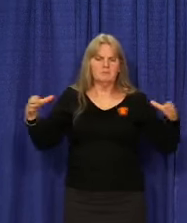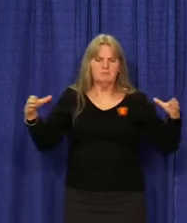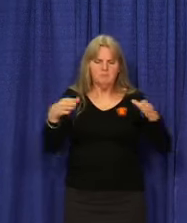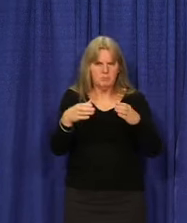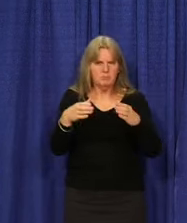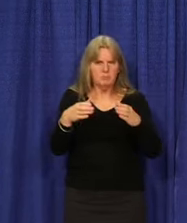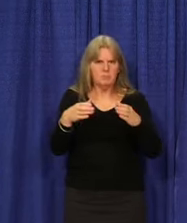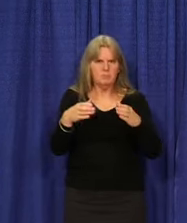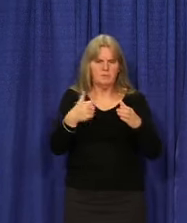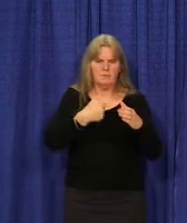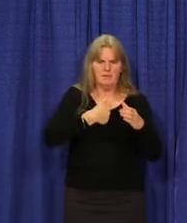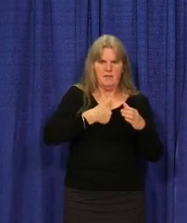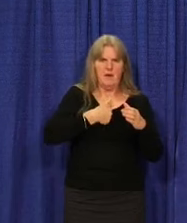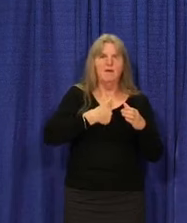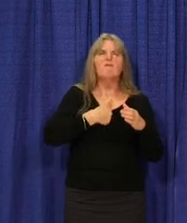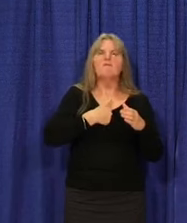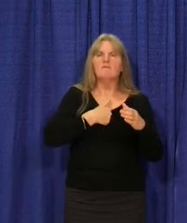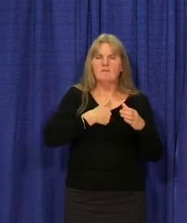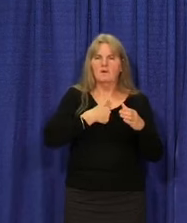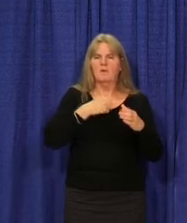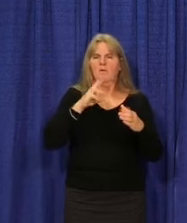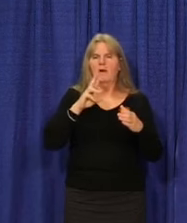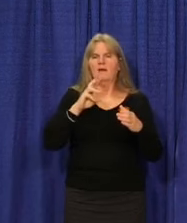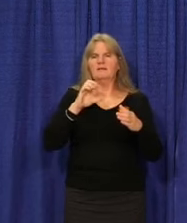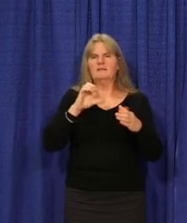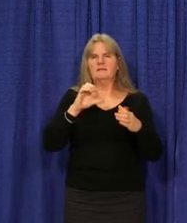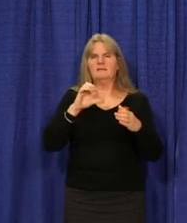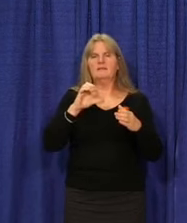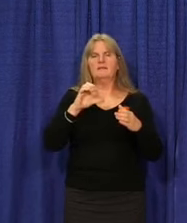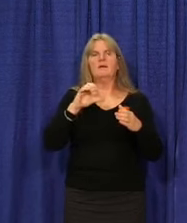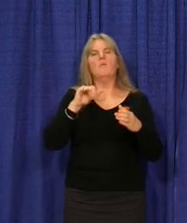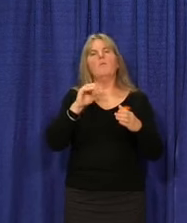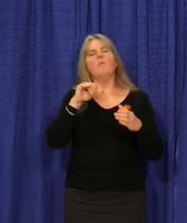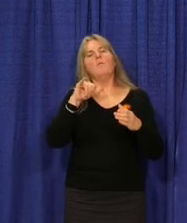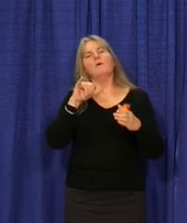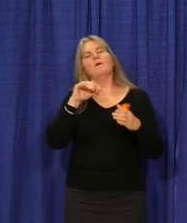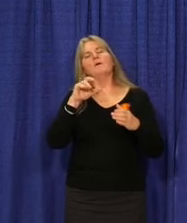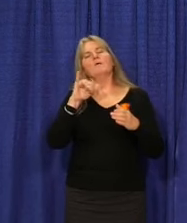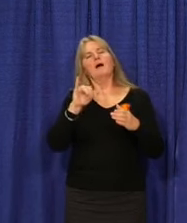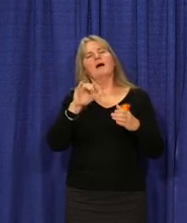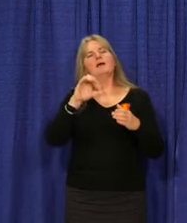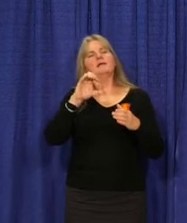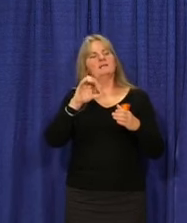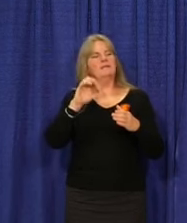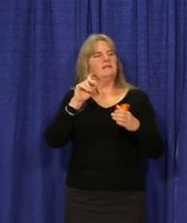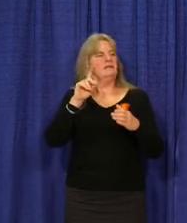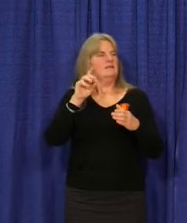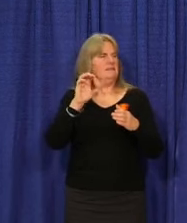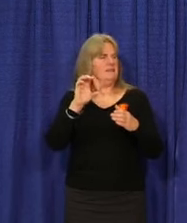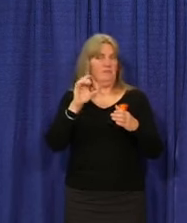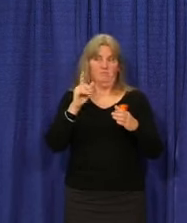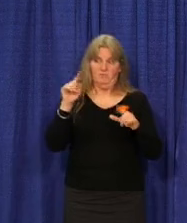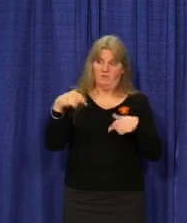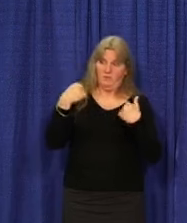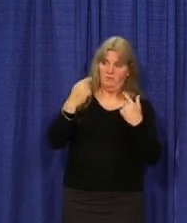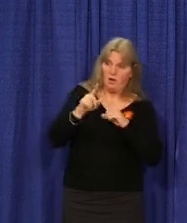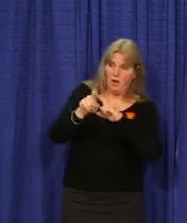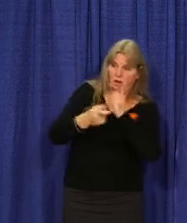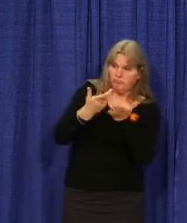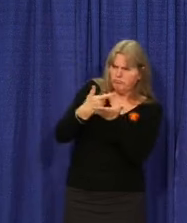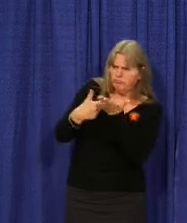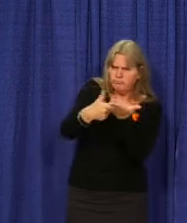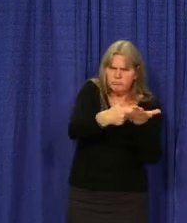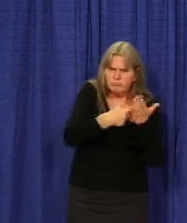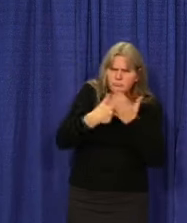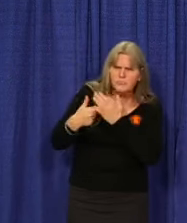with myself and the YCDC team to really go through, how's it going so far, and answer a